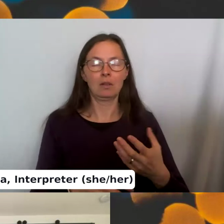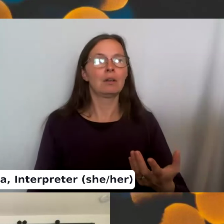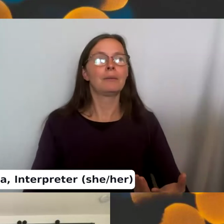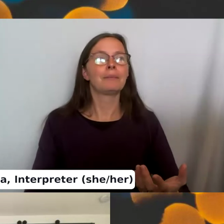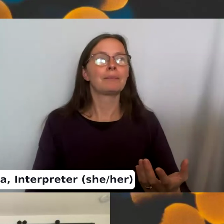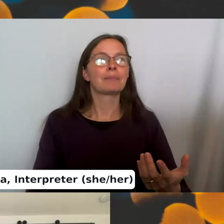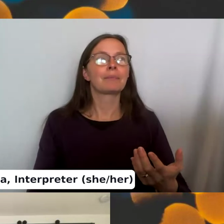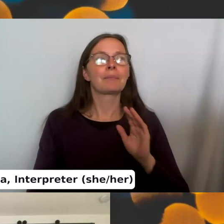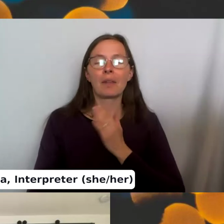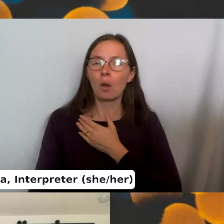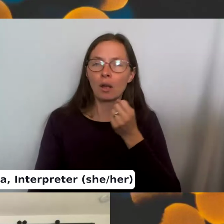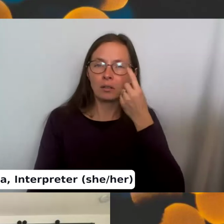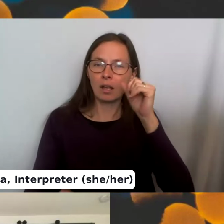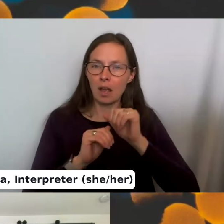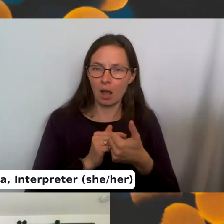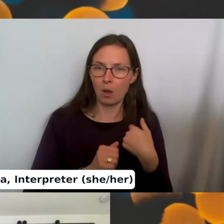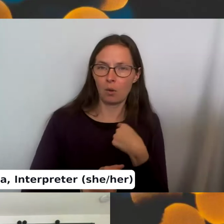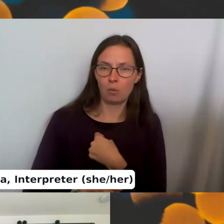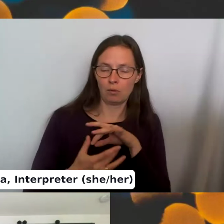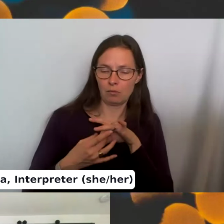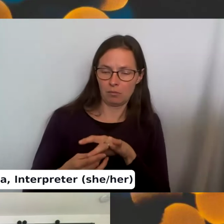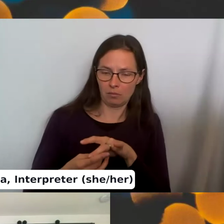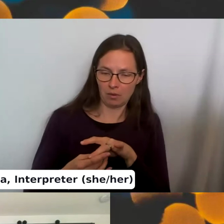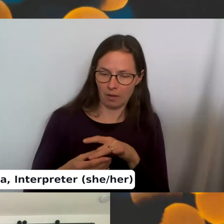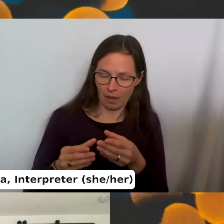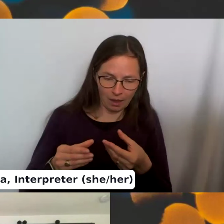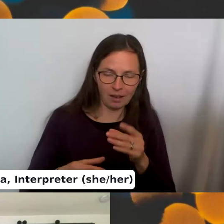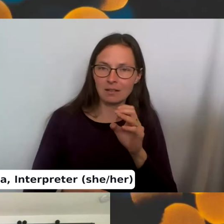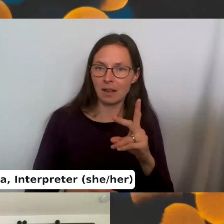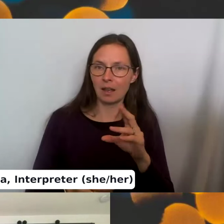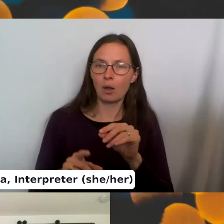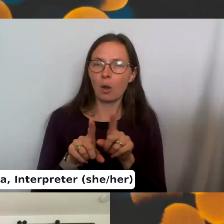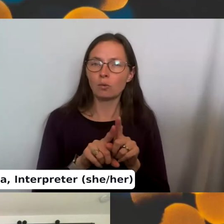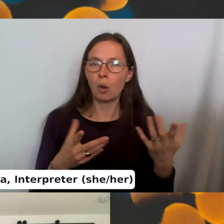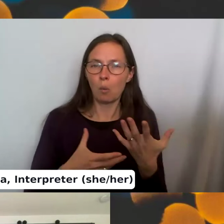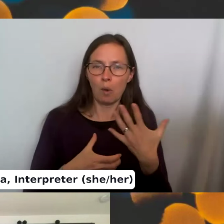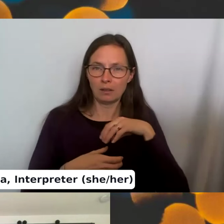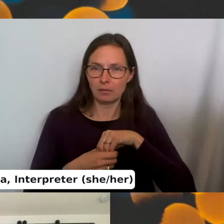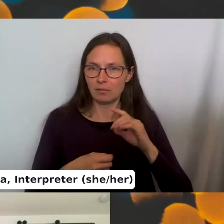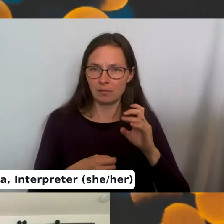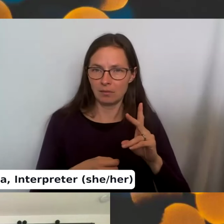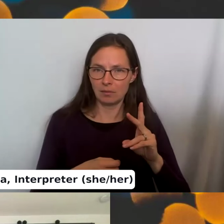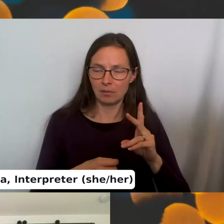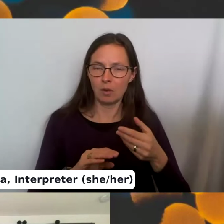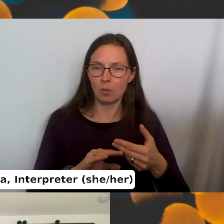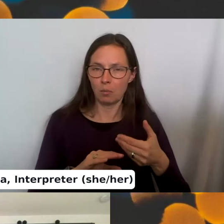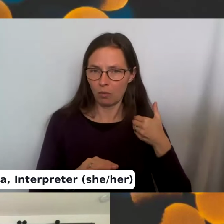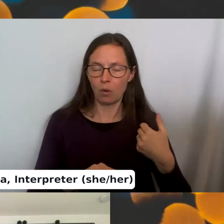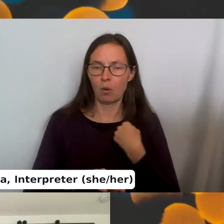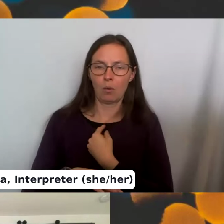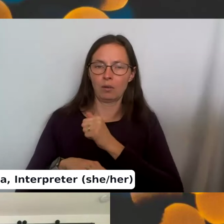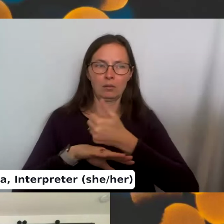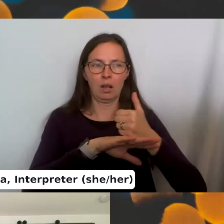of how we relate to the deck, but also what the deck holds, we focus on what the deck holds before we've established any of these other sort